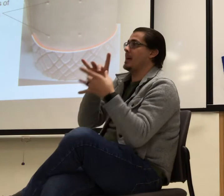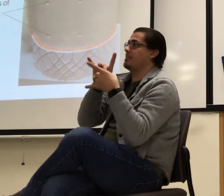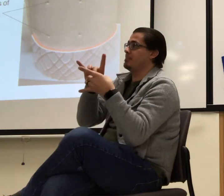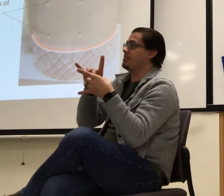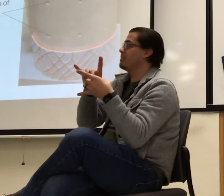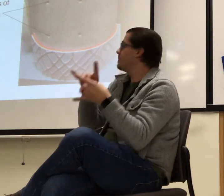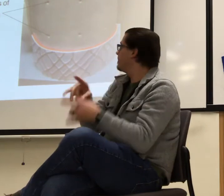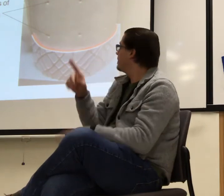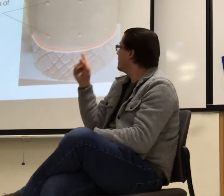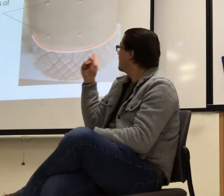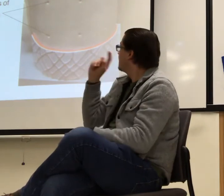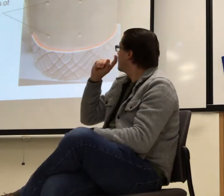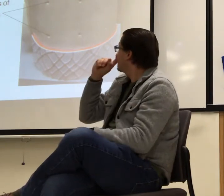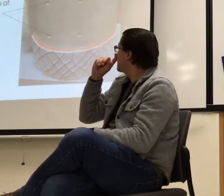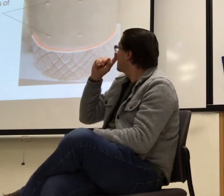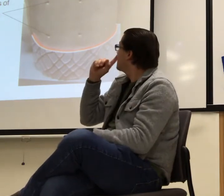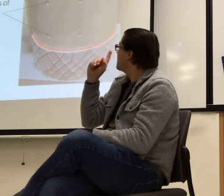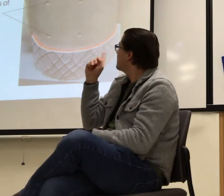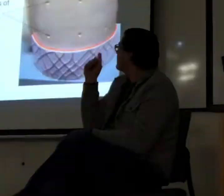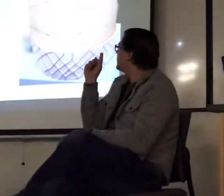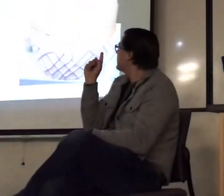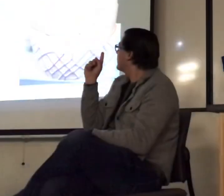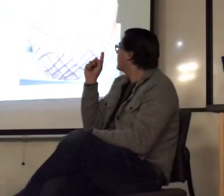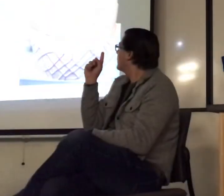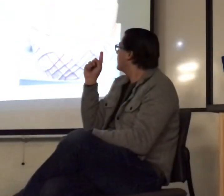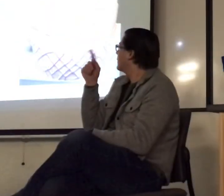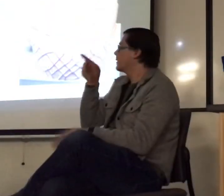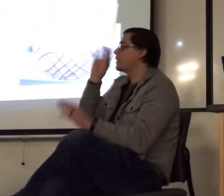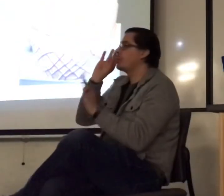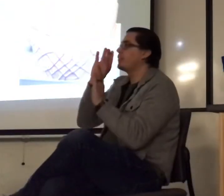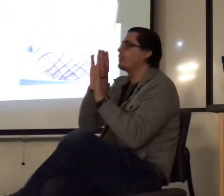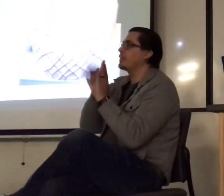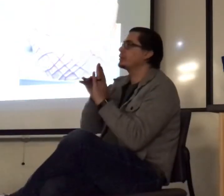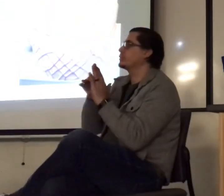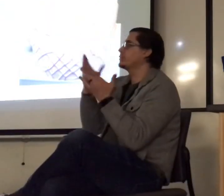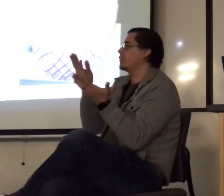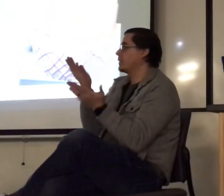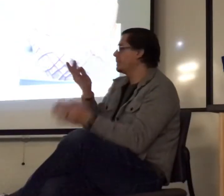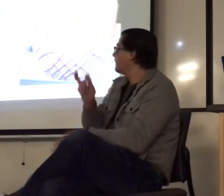outward picture. It's a picture of